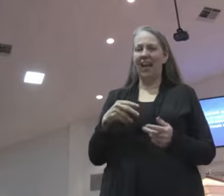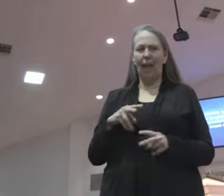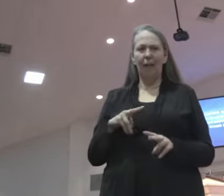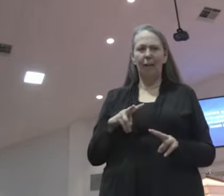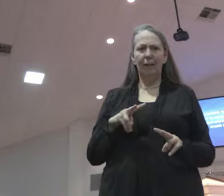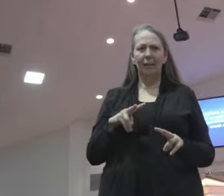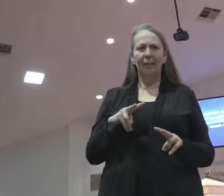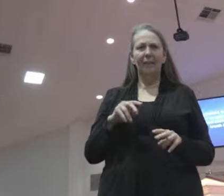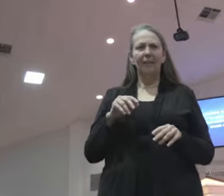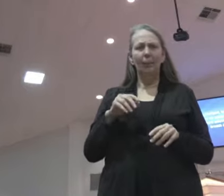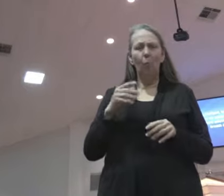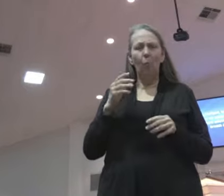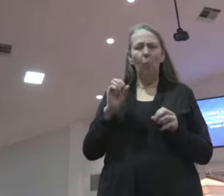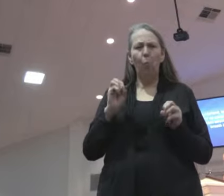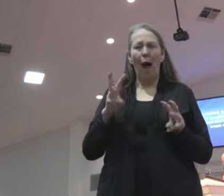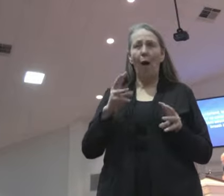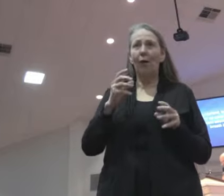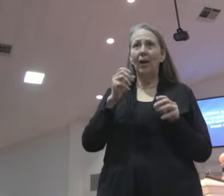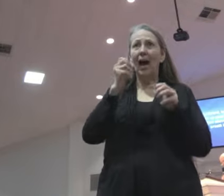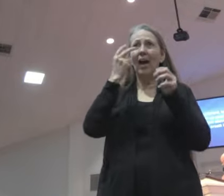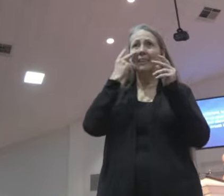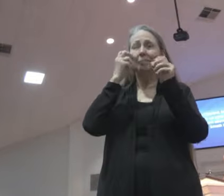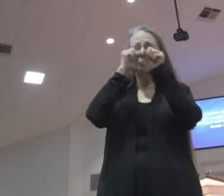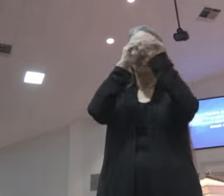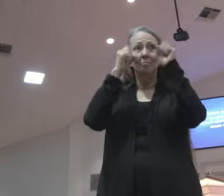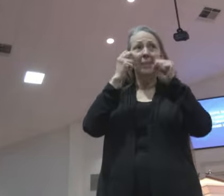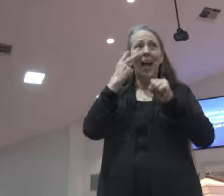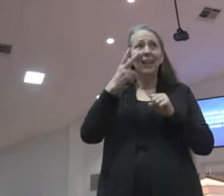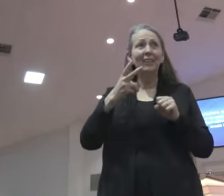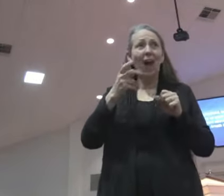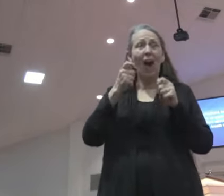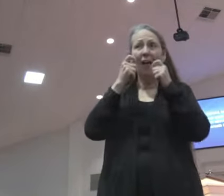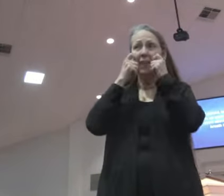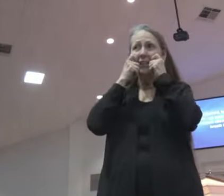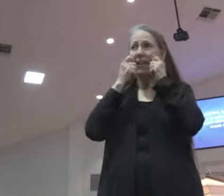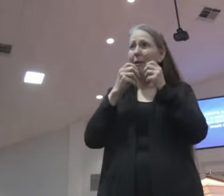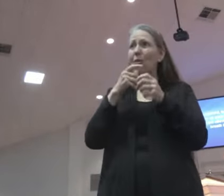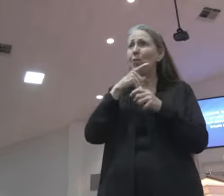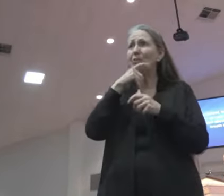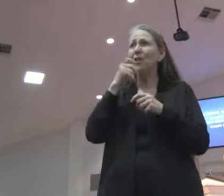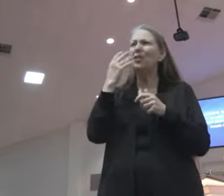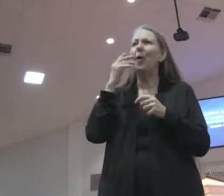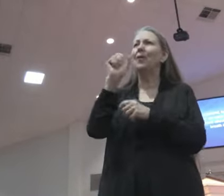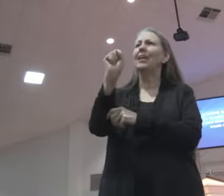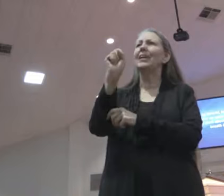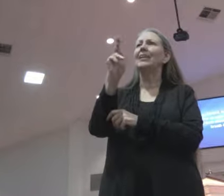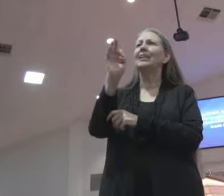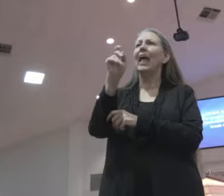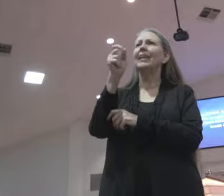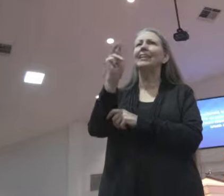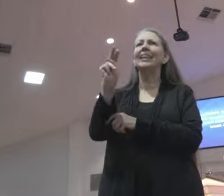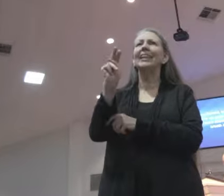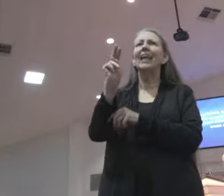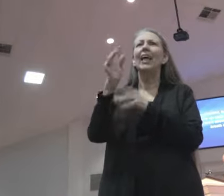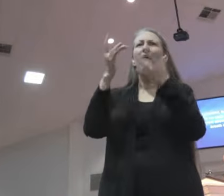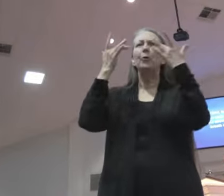the sinews and the flesh came up upon them, and the skin covered them above, and